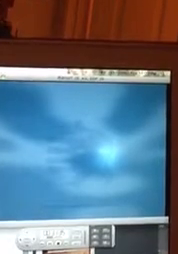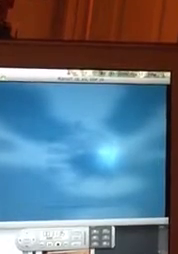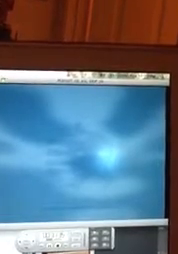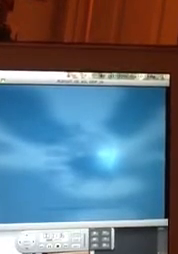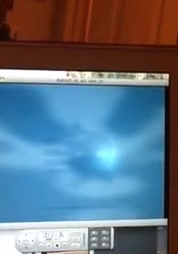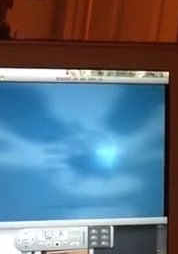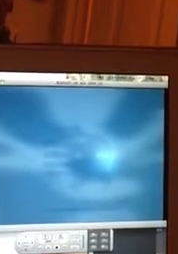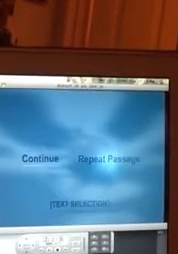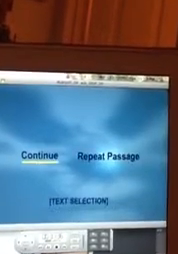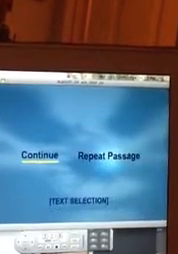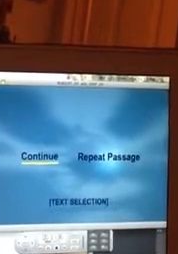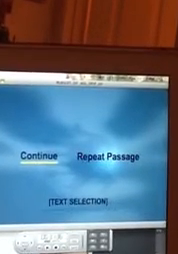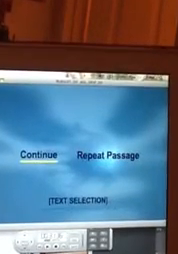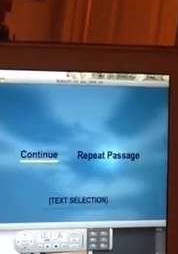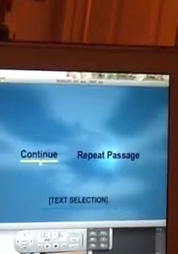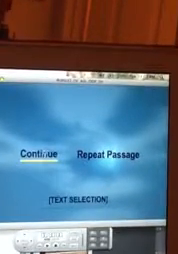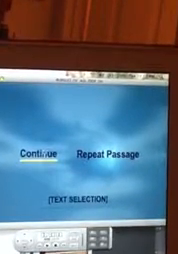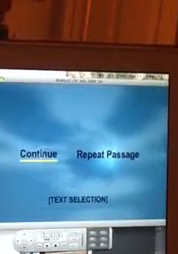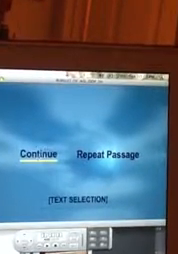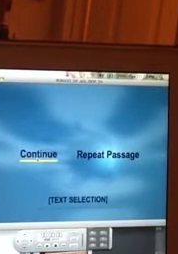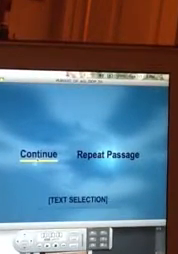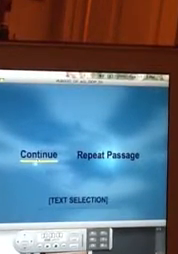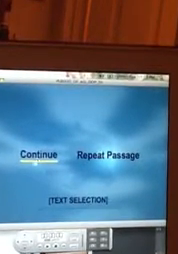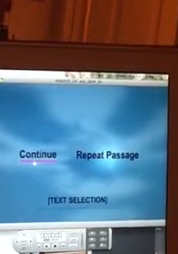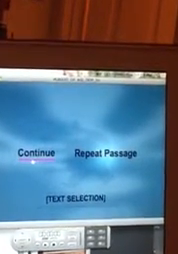original sugar is.